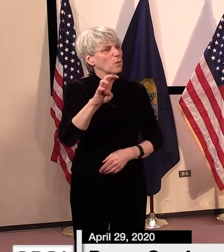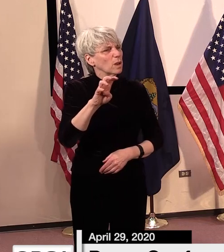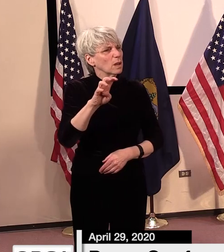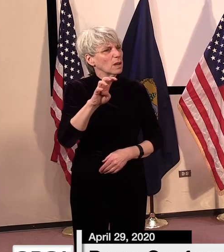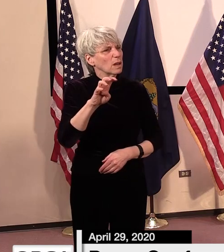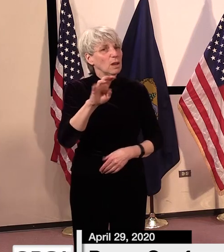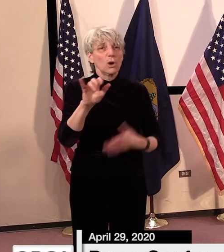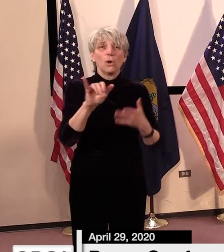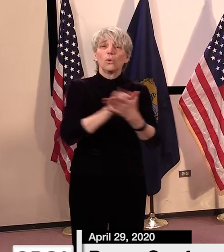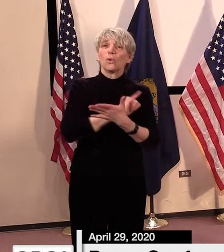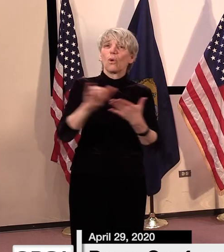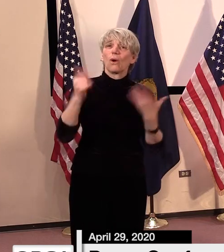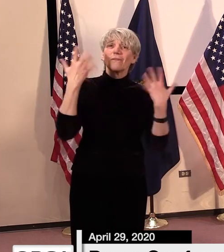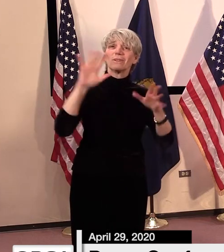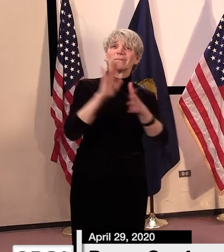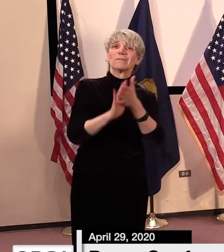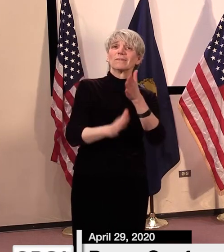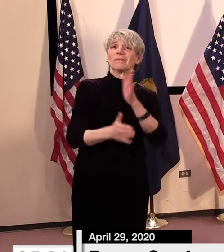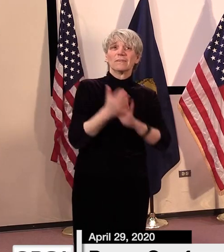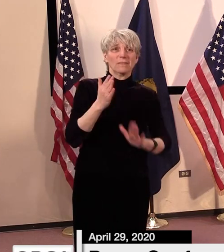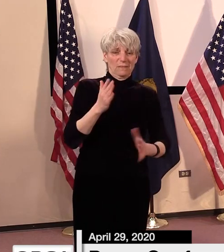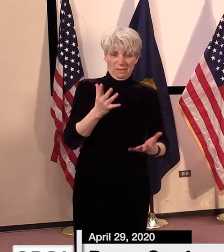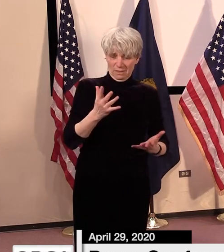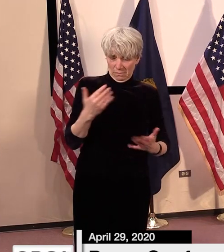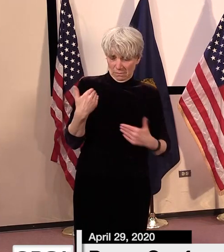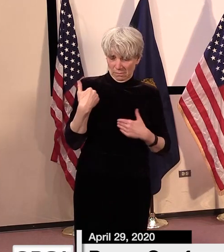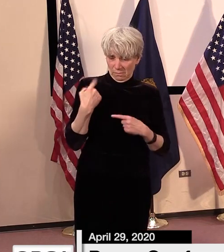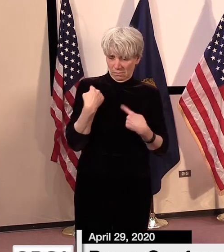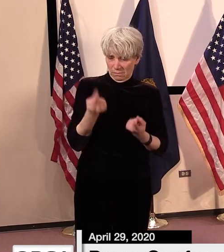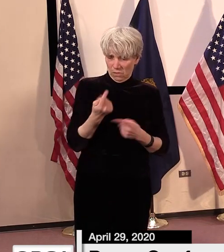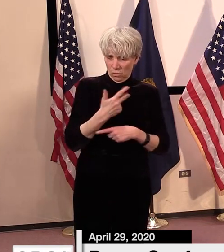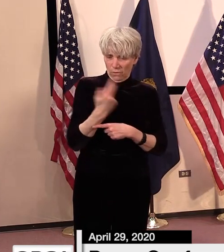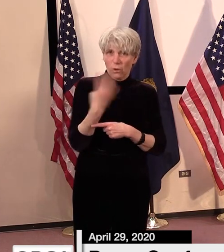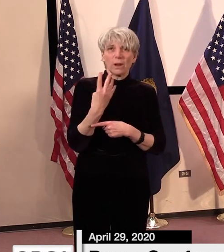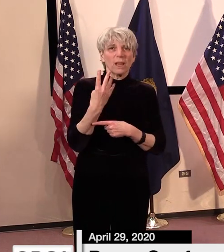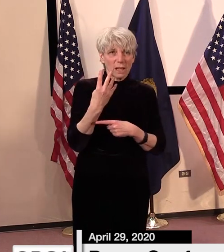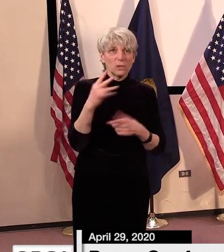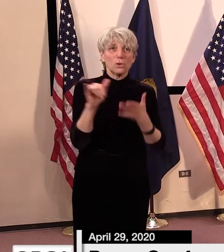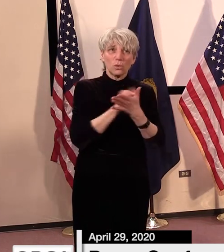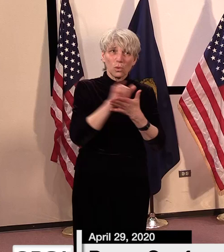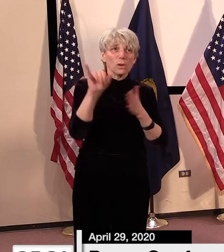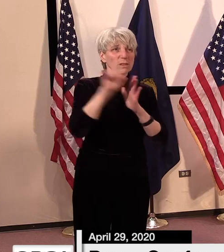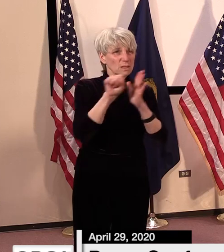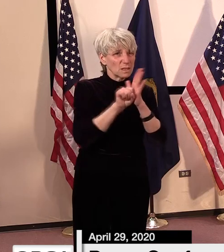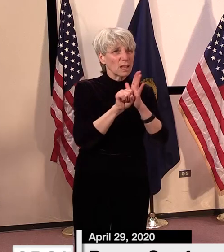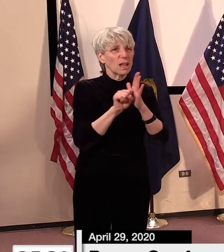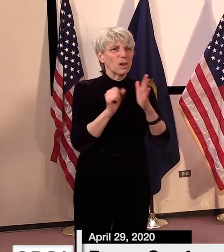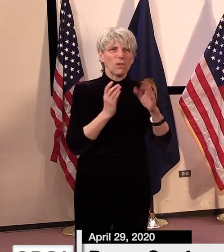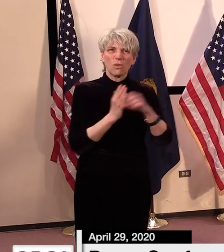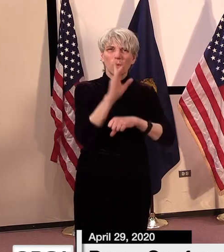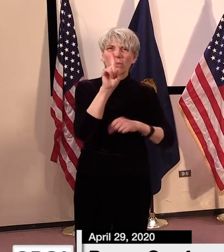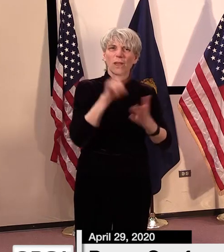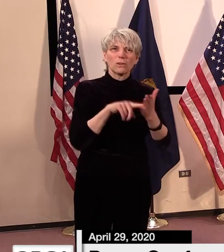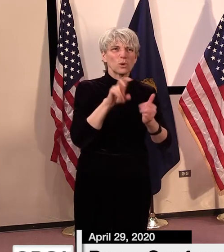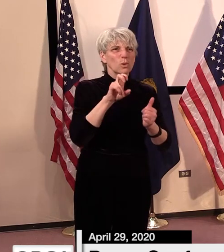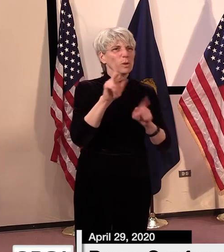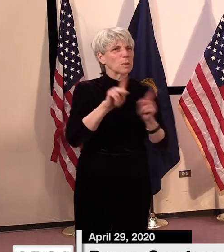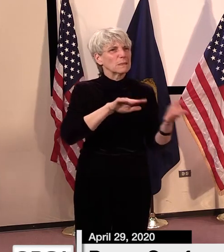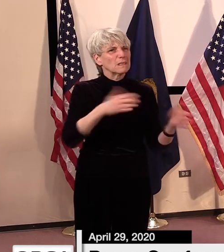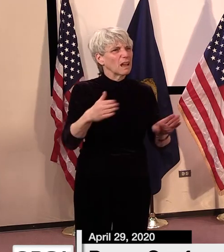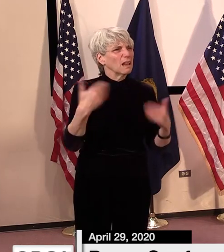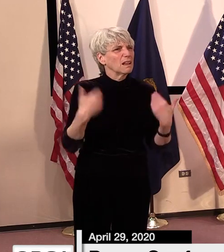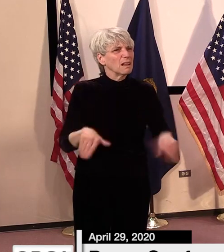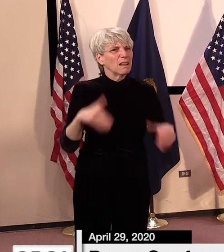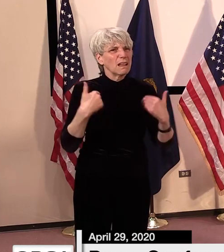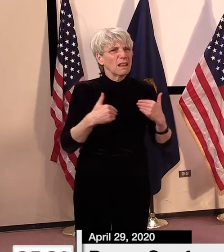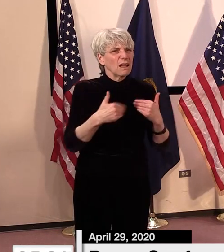they had, I believe, over 1,200 deaths over the last 3 or 4 days as well. So right within reach of us